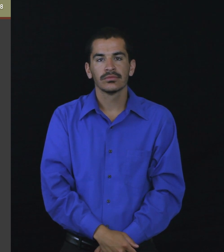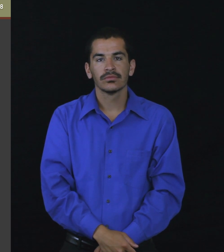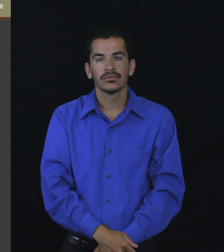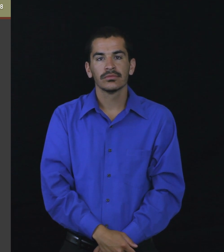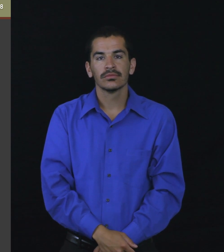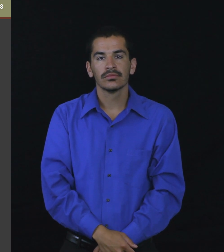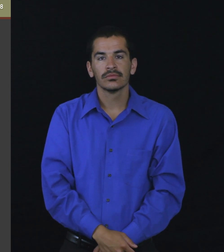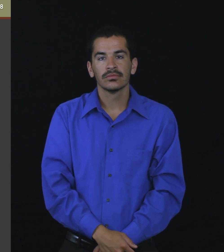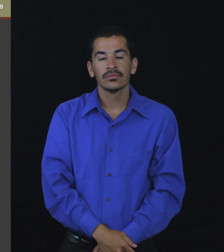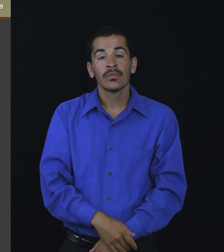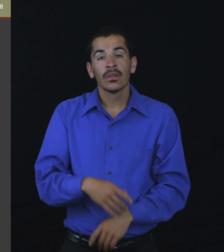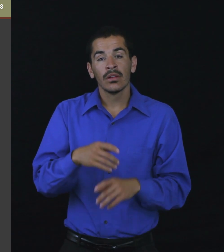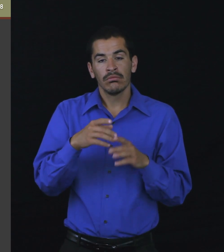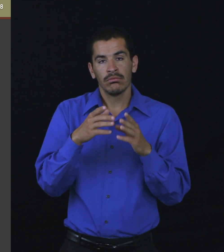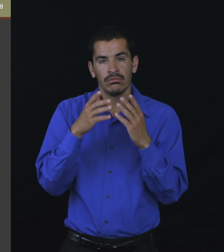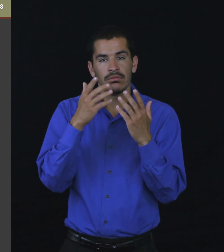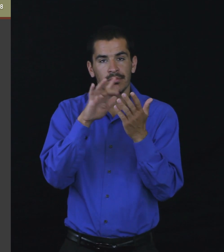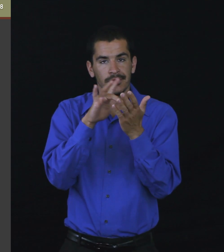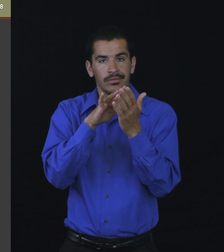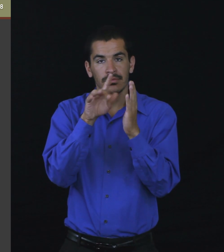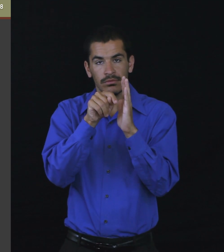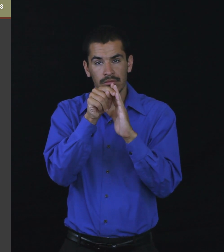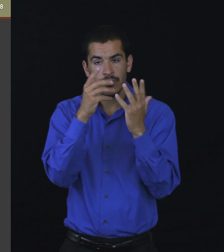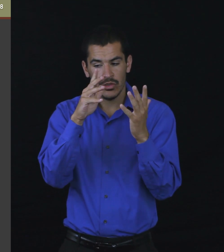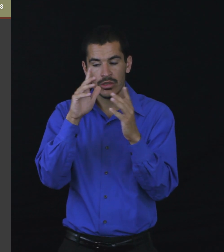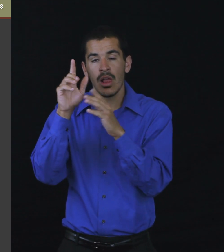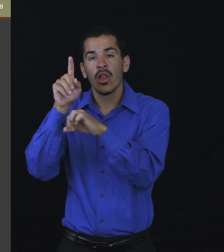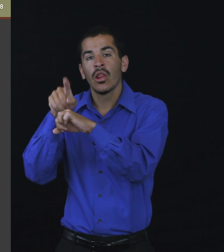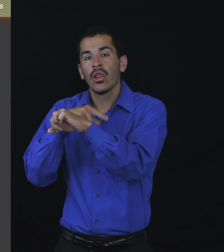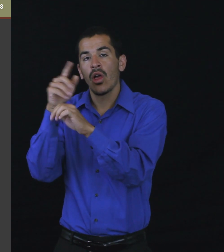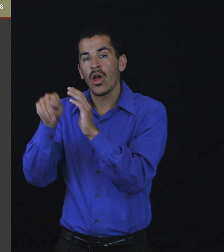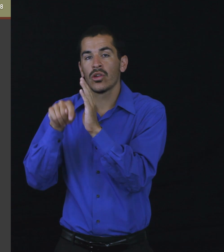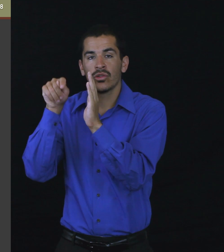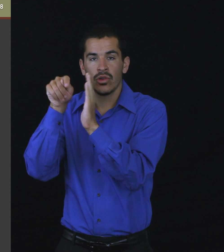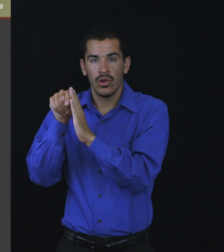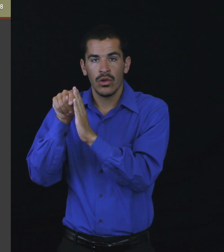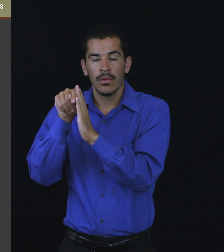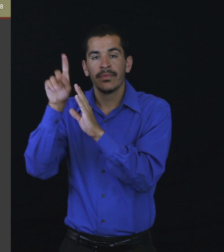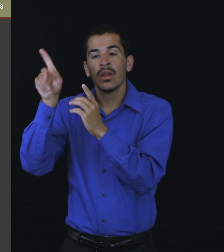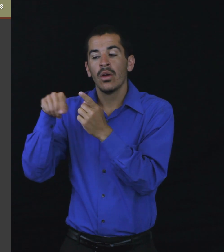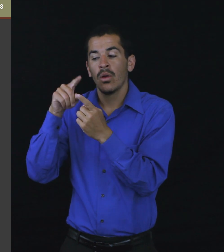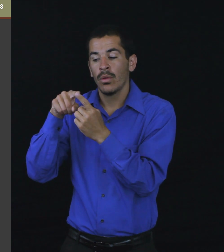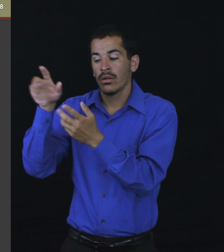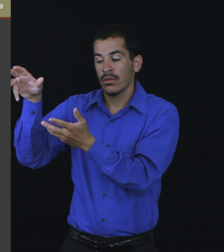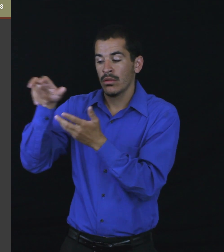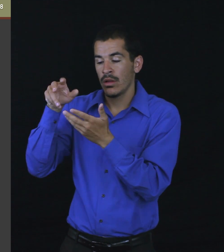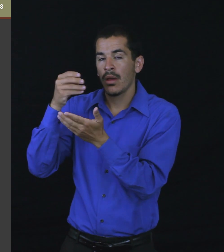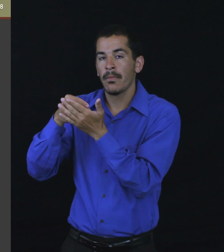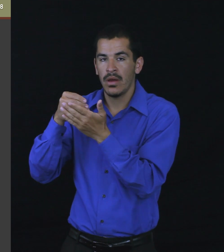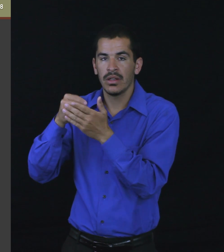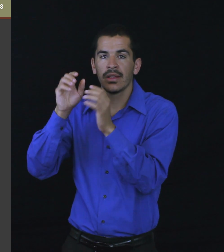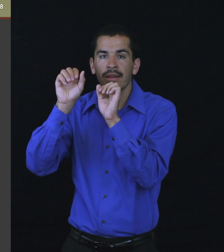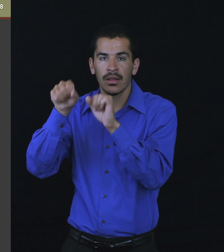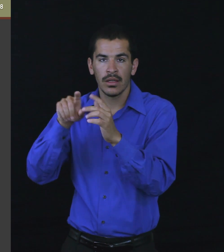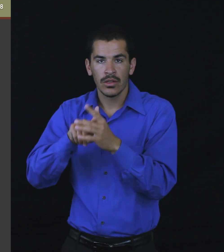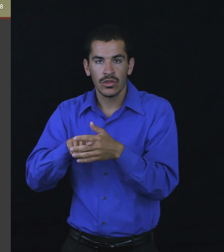For the long term, other phases would be built as funds become available.